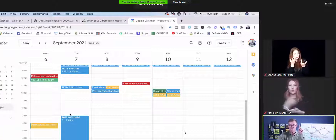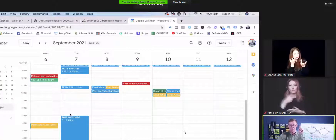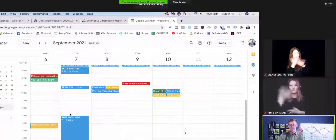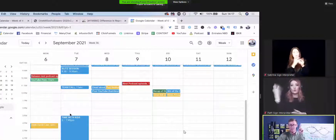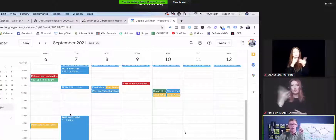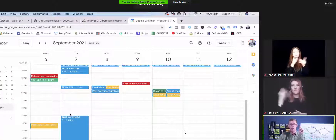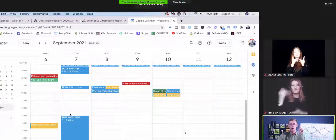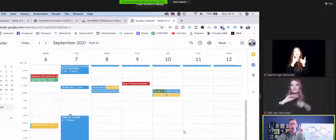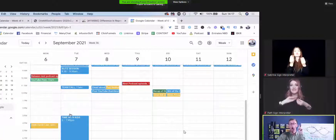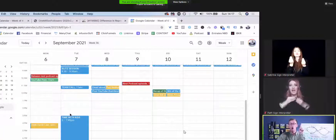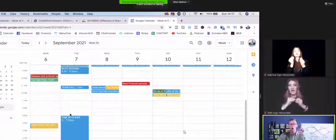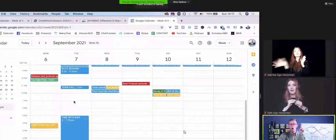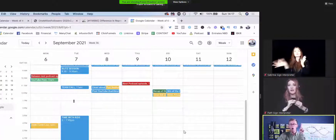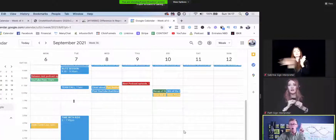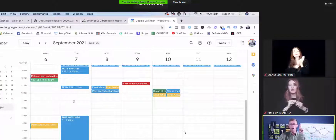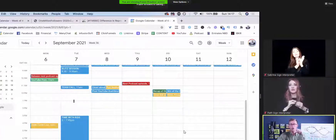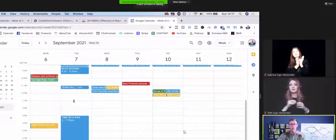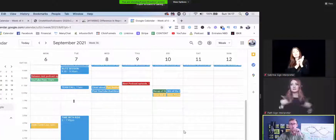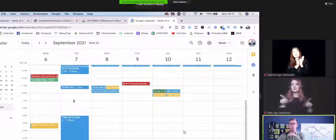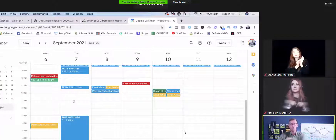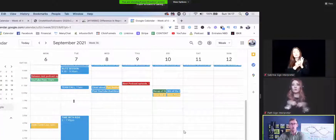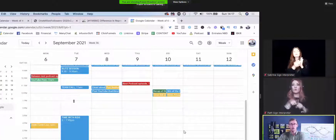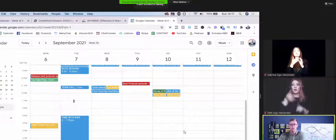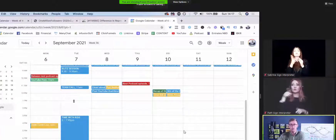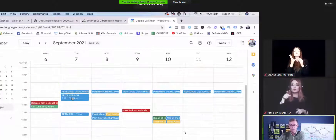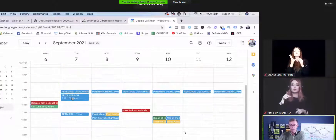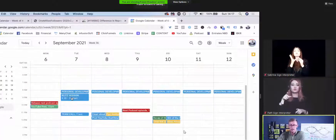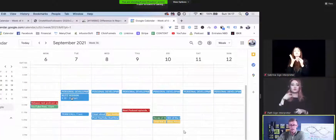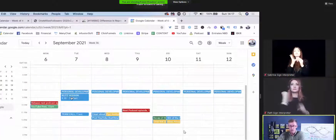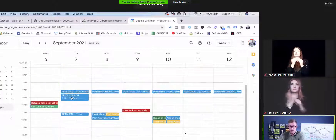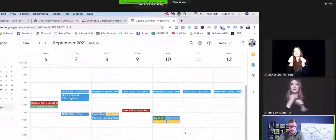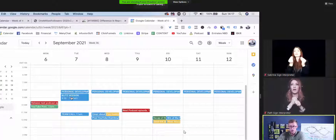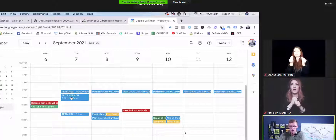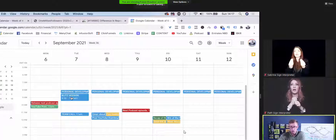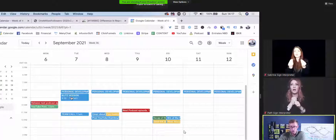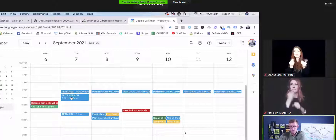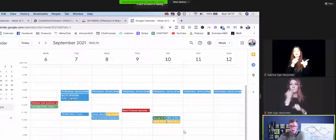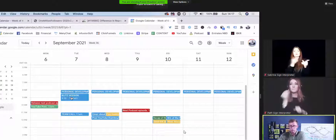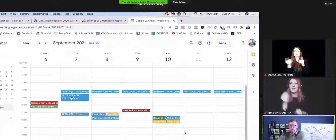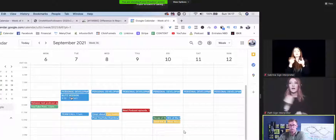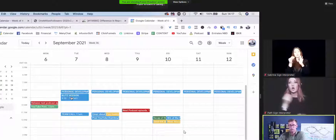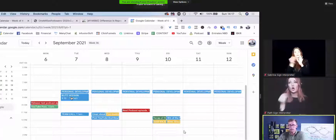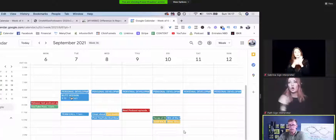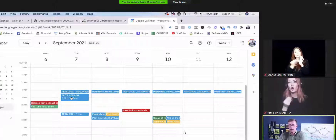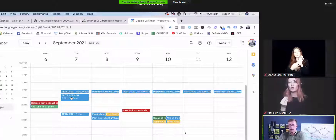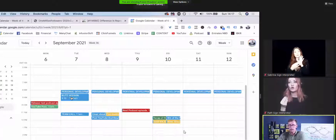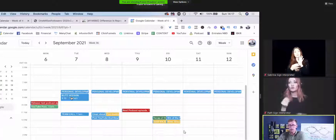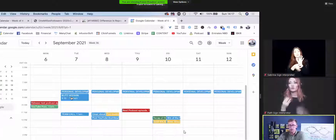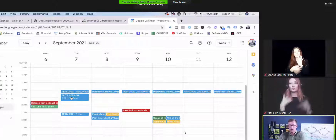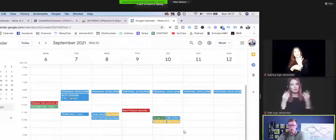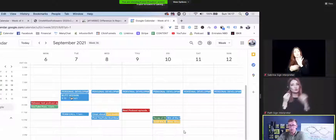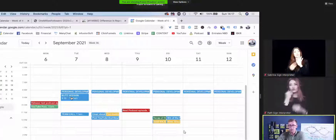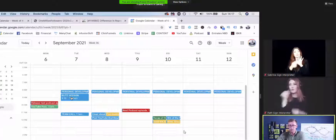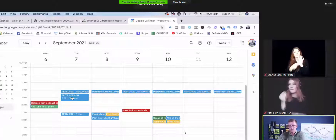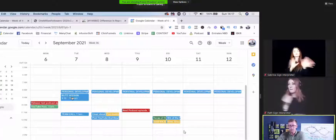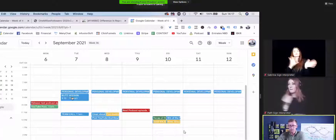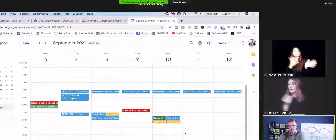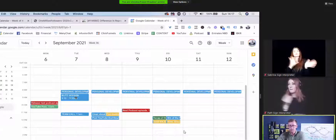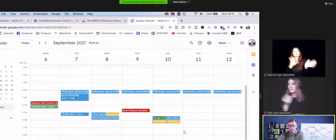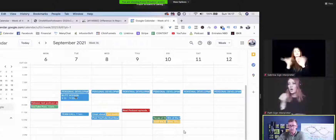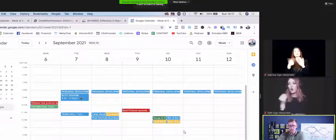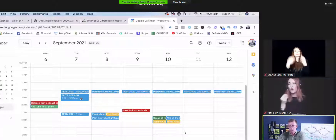activity, or this is what you'll do. You'll go, oh, I couldn't do the Blitz